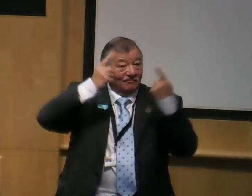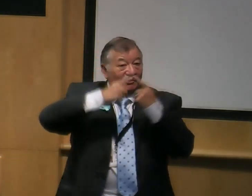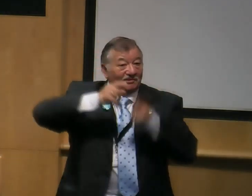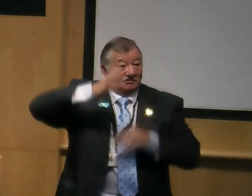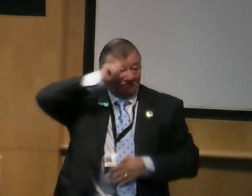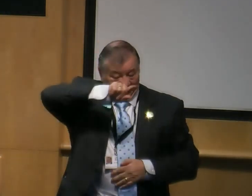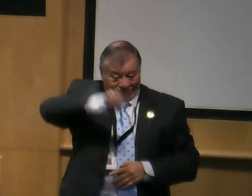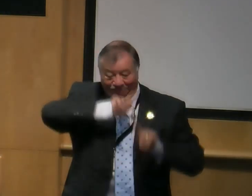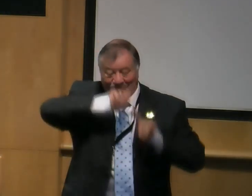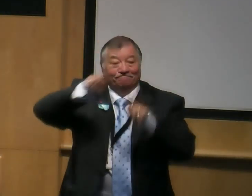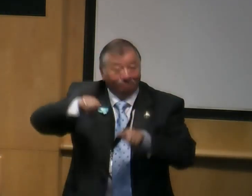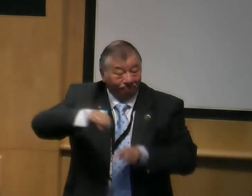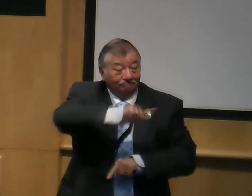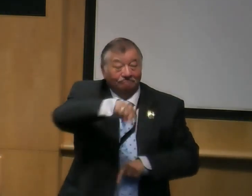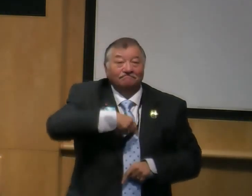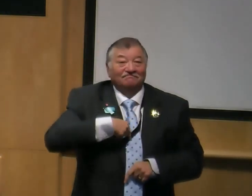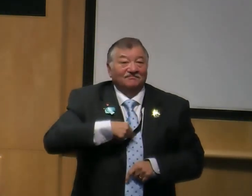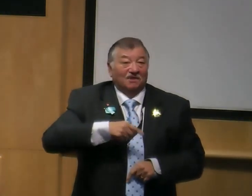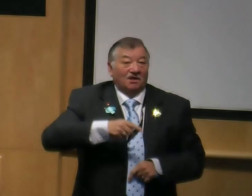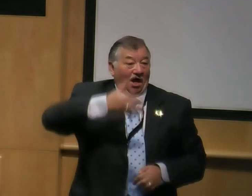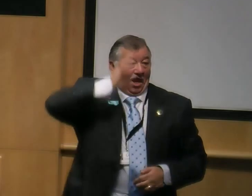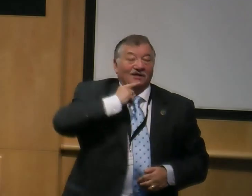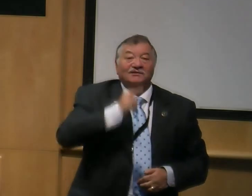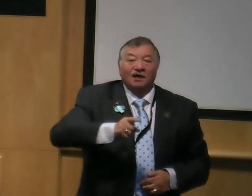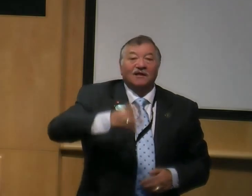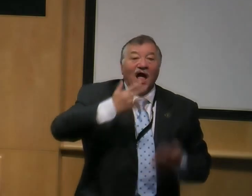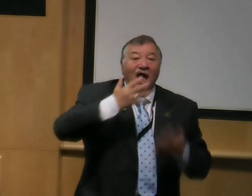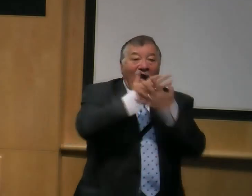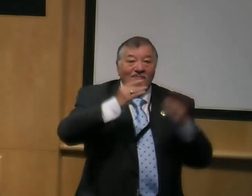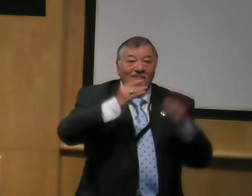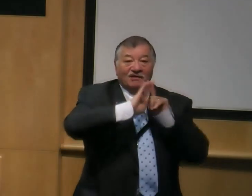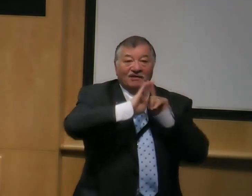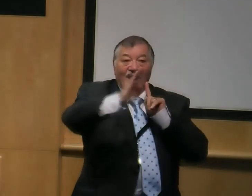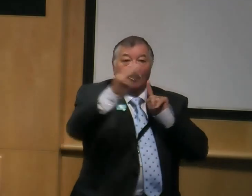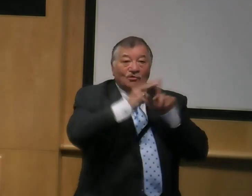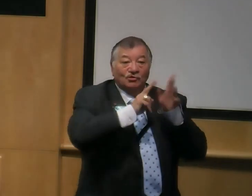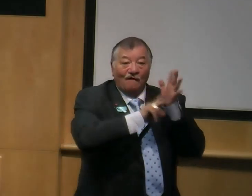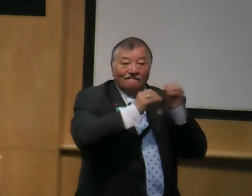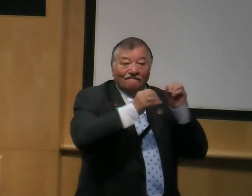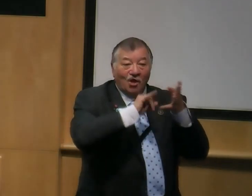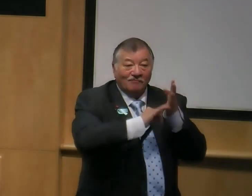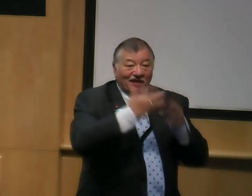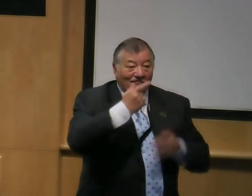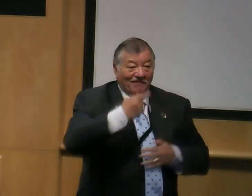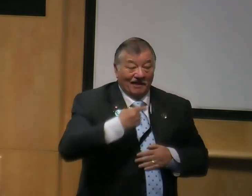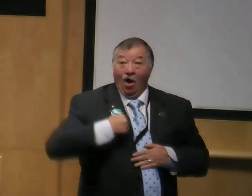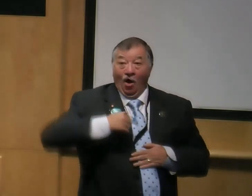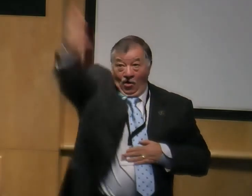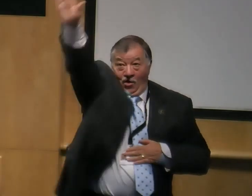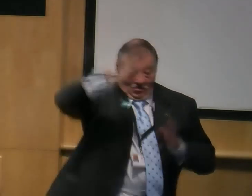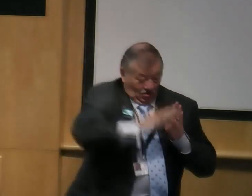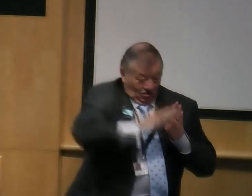at Durham University, all that time back, what Denmark says, how many directional verbs do we